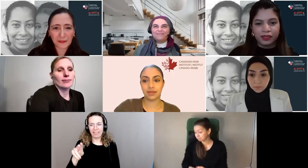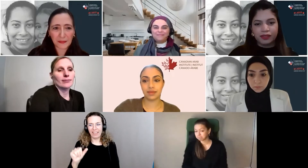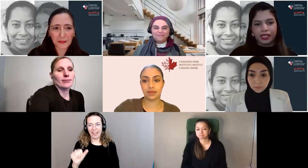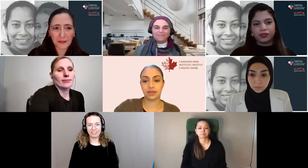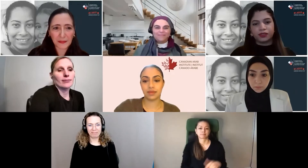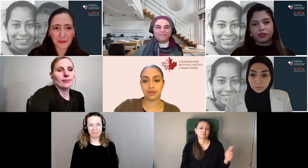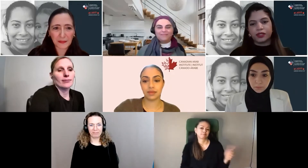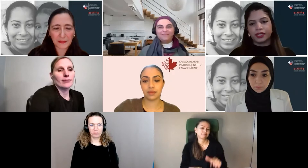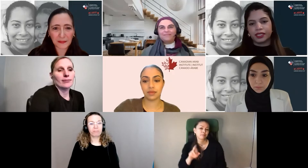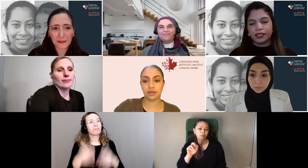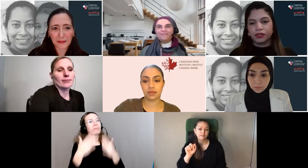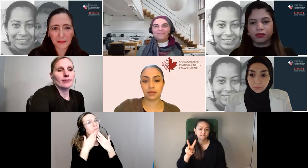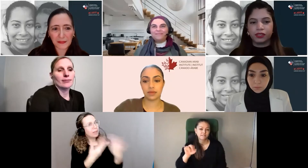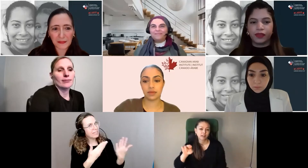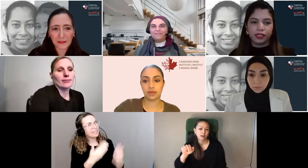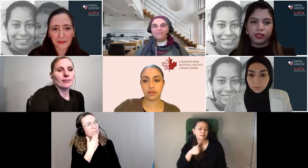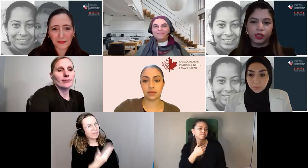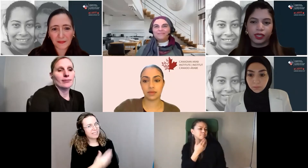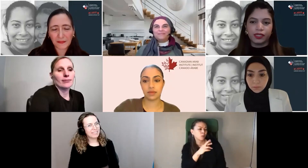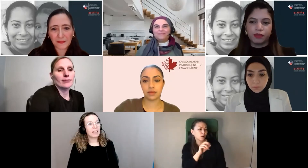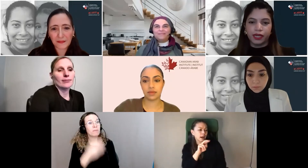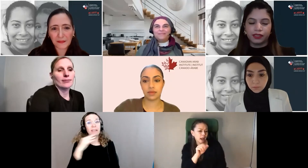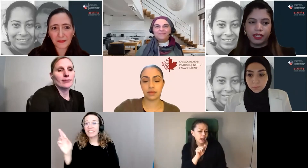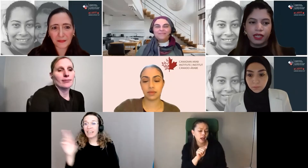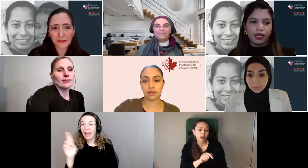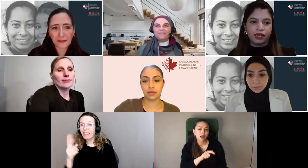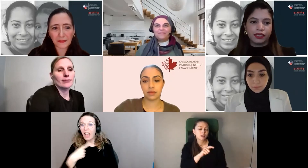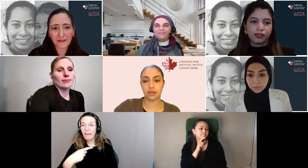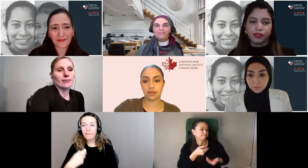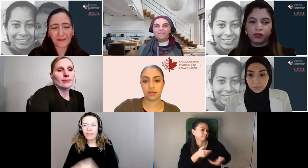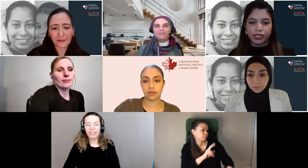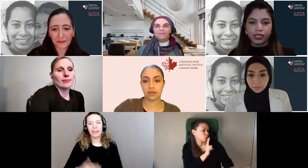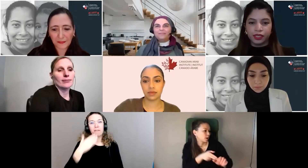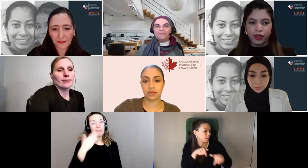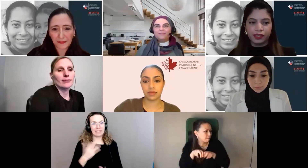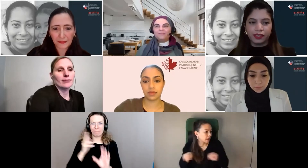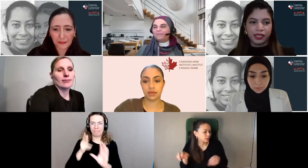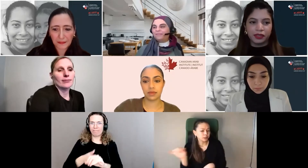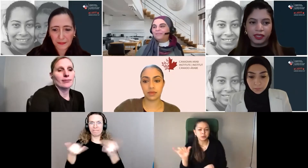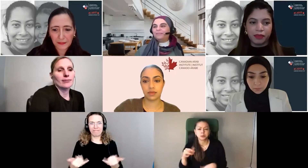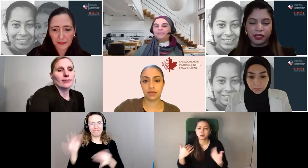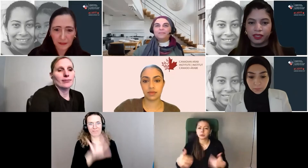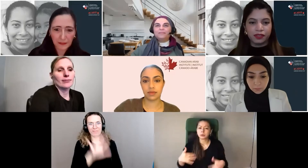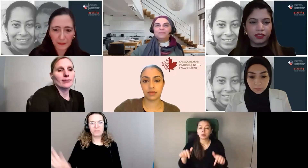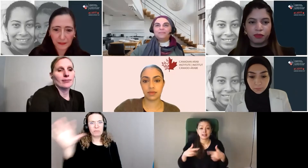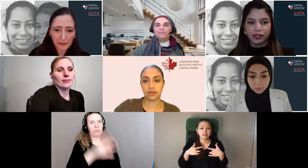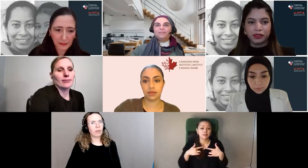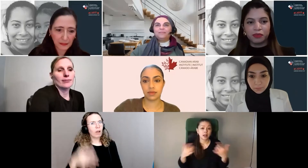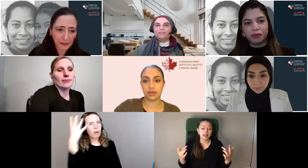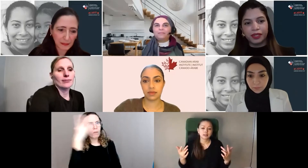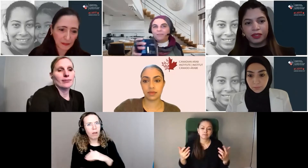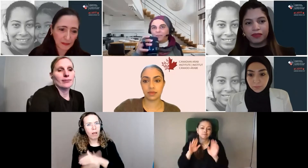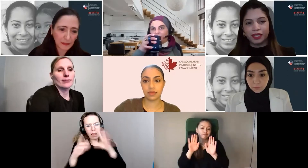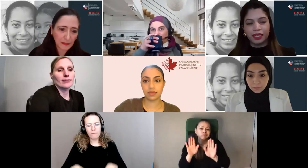Thank you so much, Rania, and thank you for inviting me to join this panel. I think this is a really great event, and like Lola mentioned, this is the panel